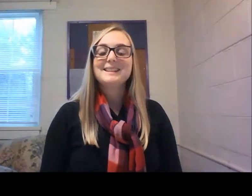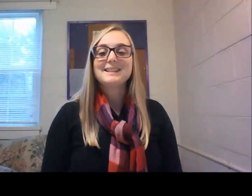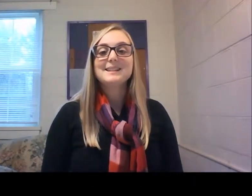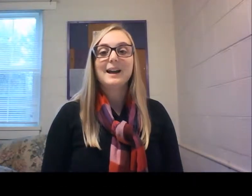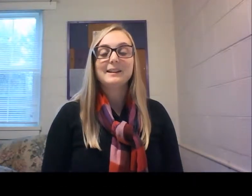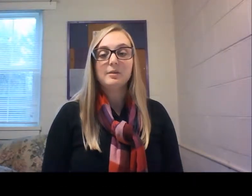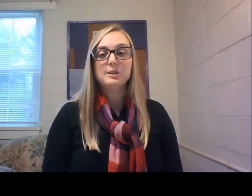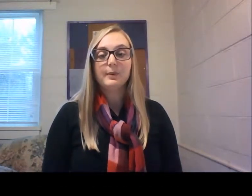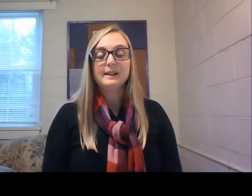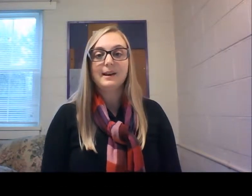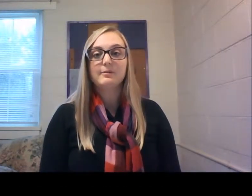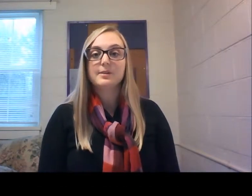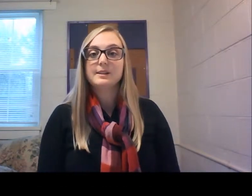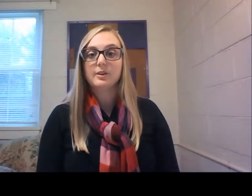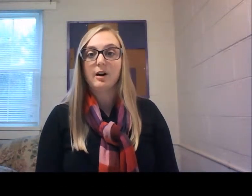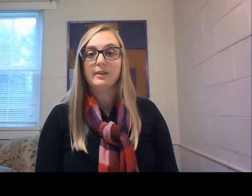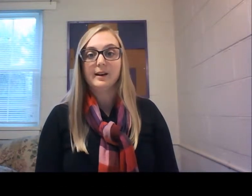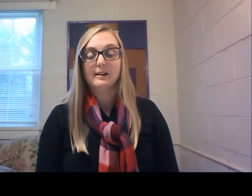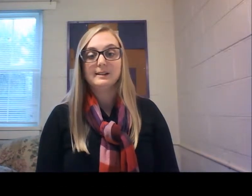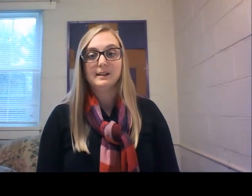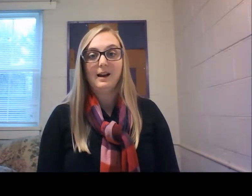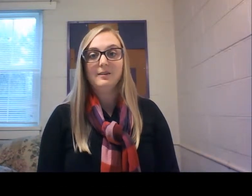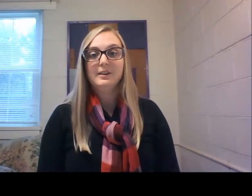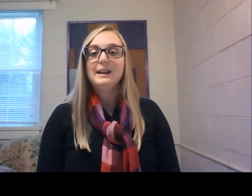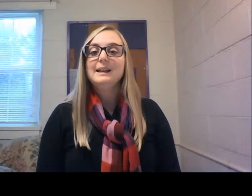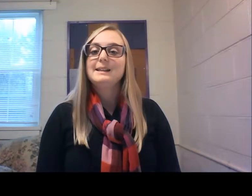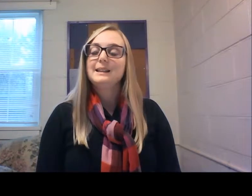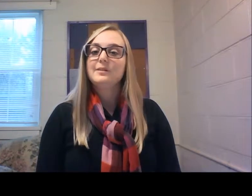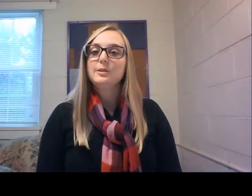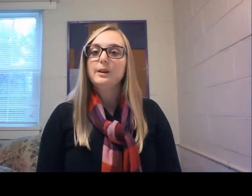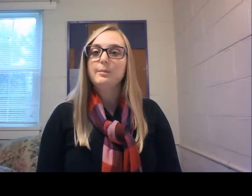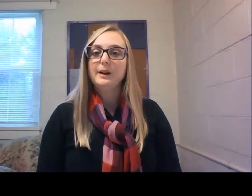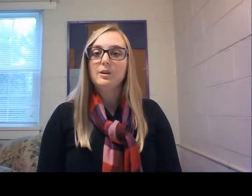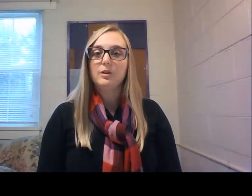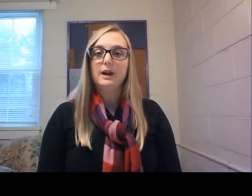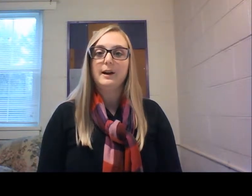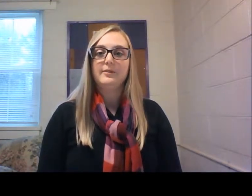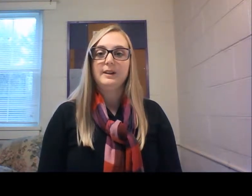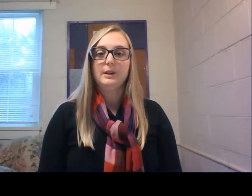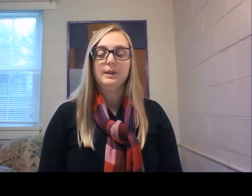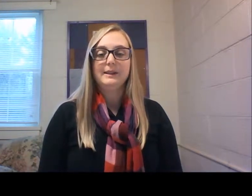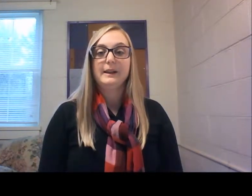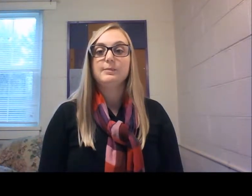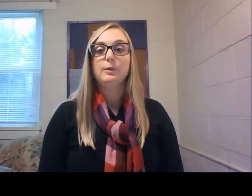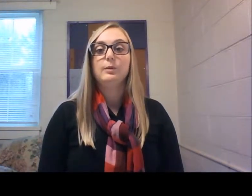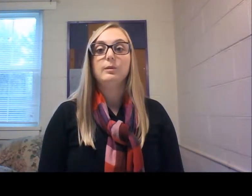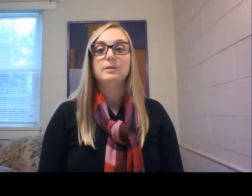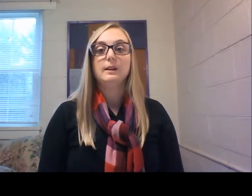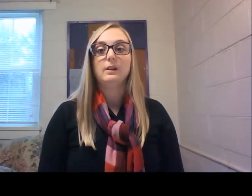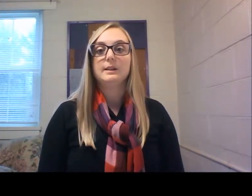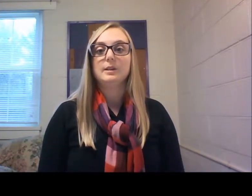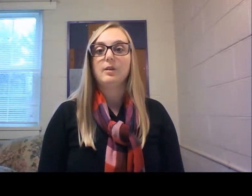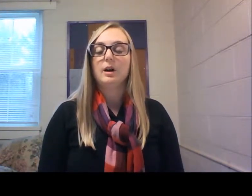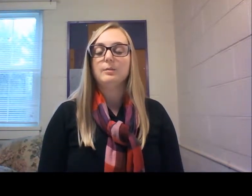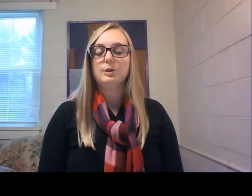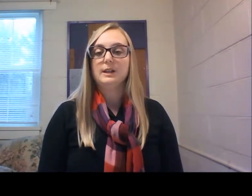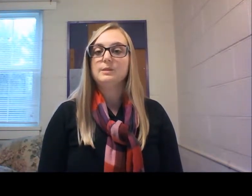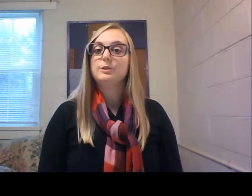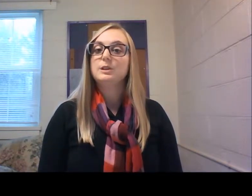This is the sign language breakdown for the song There Is Love. Instead of doing big choreography with dance moves and lots of arm motions, we're just going